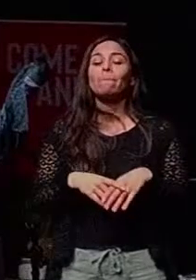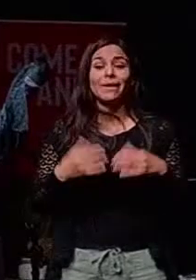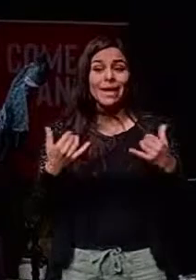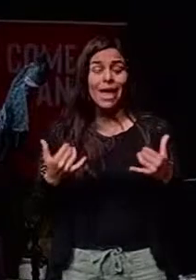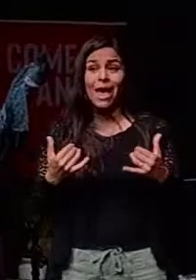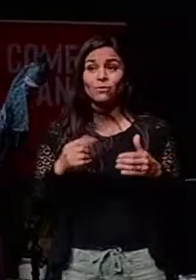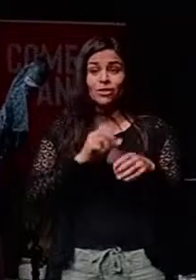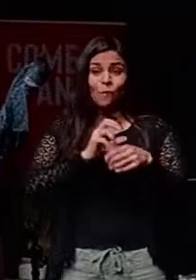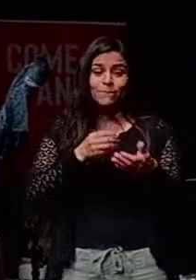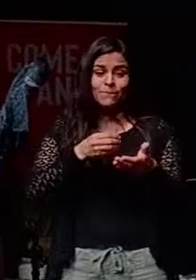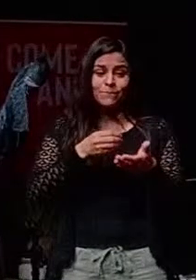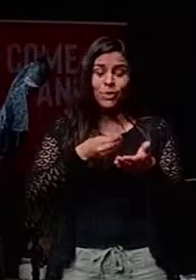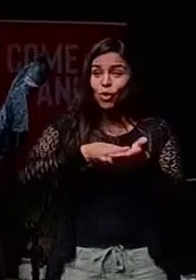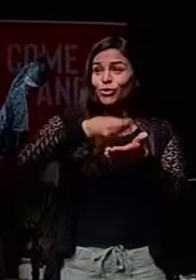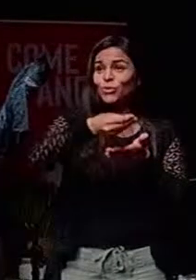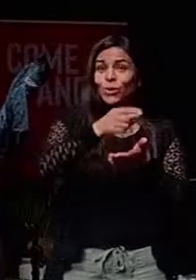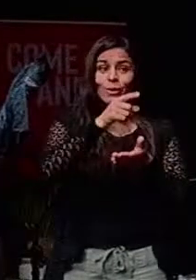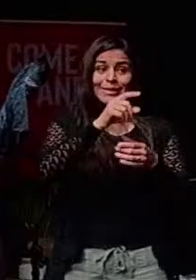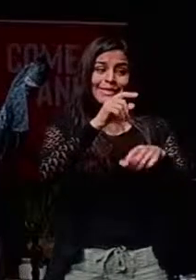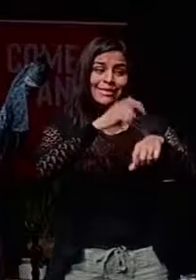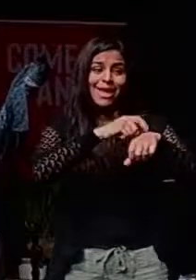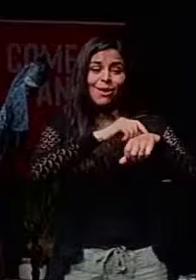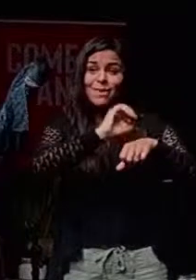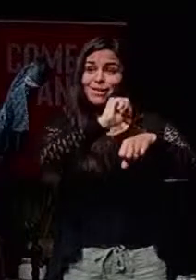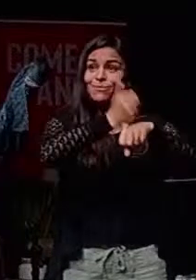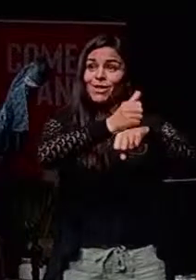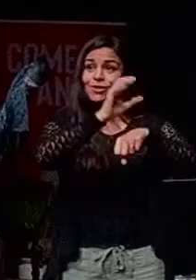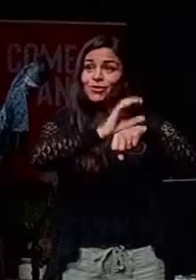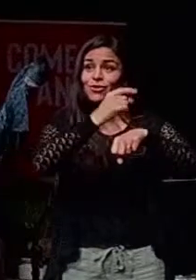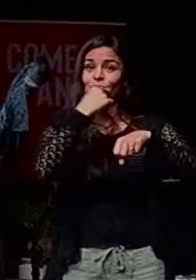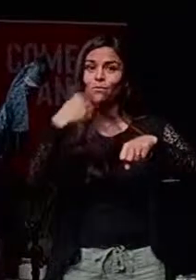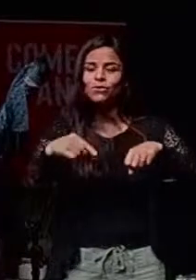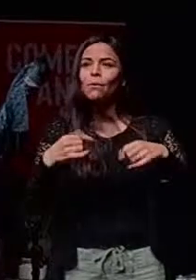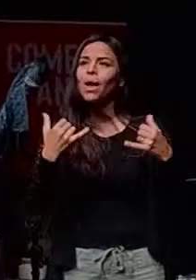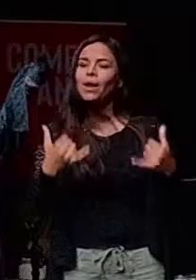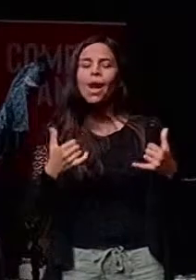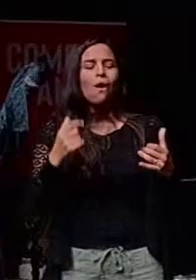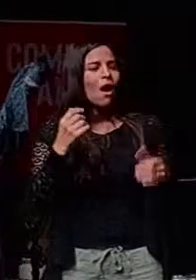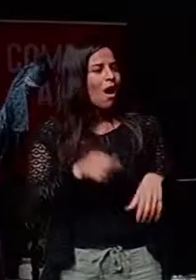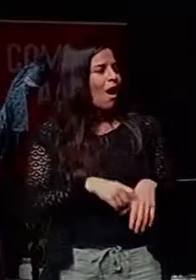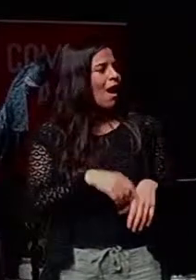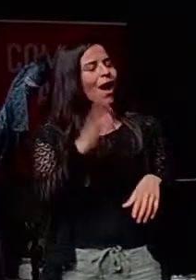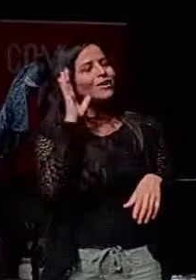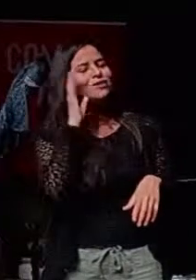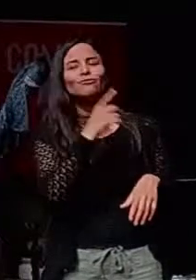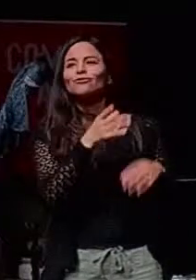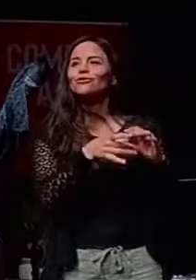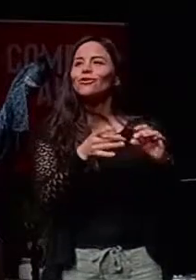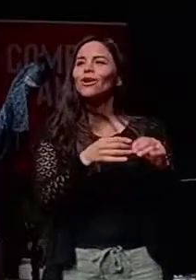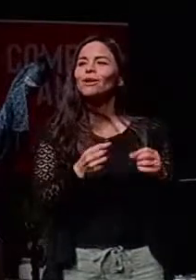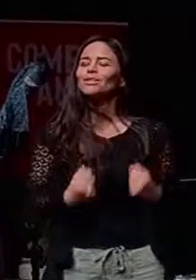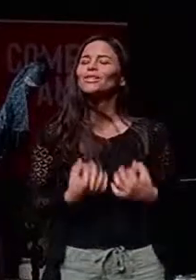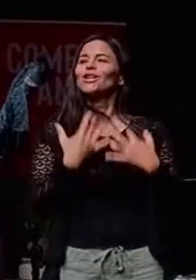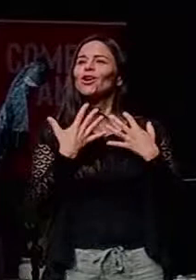that giving and enabling other Christians to go and to share their faith, I mean, that enables just generations of people because there's your